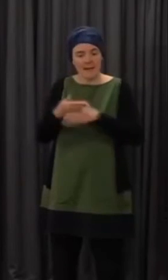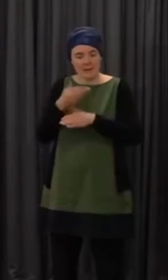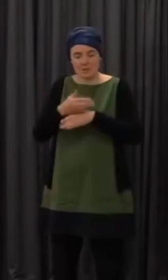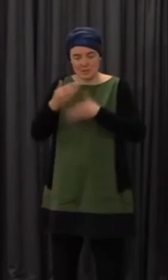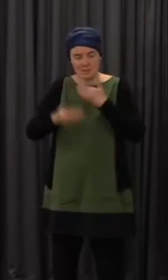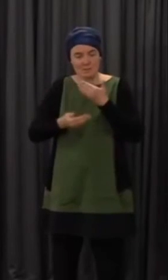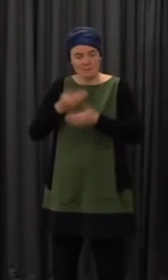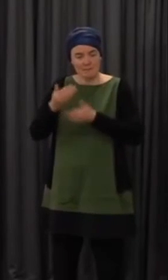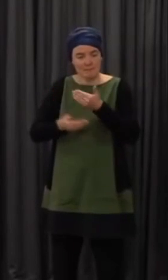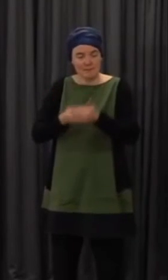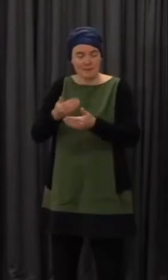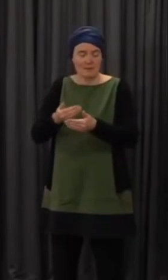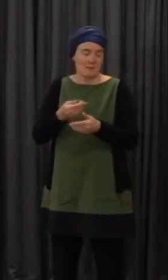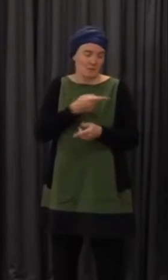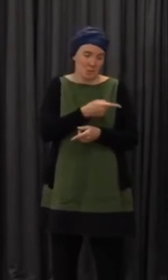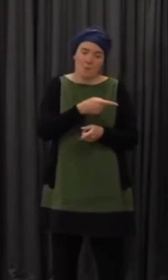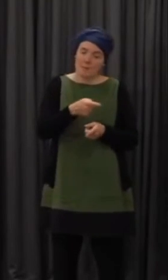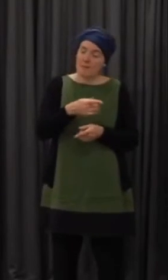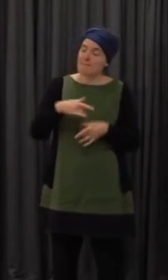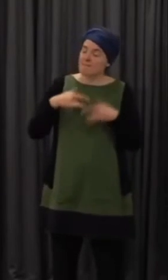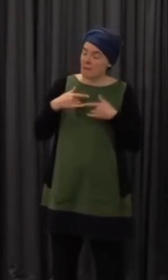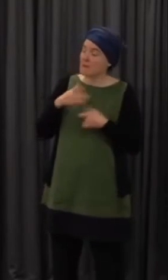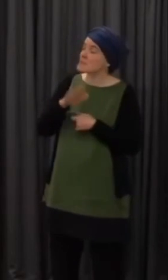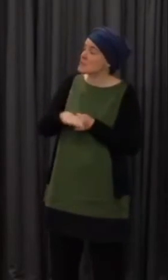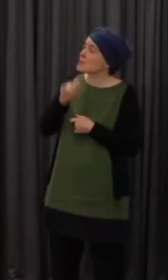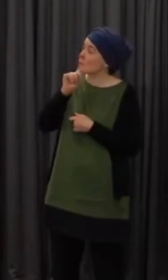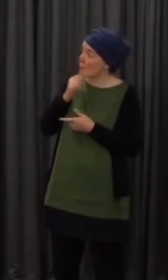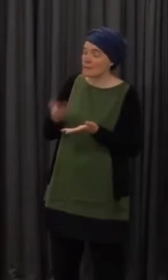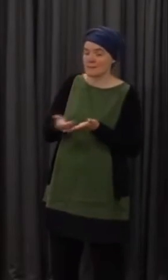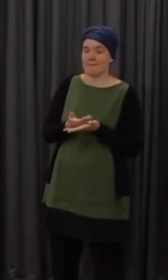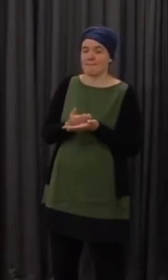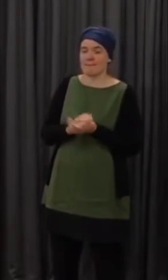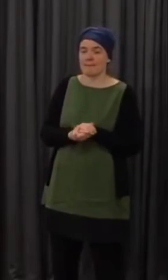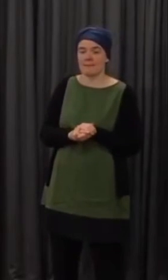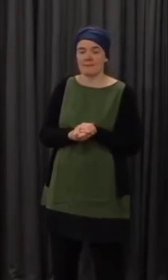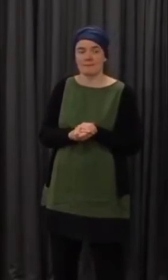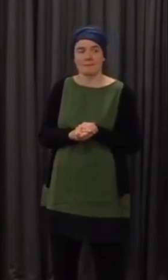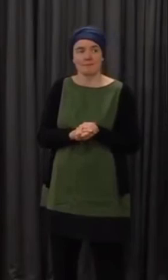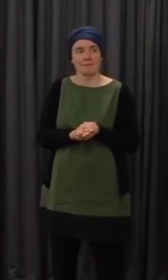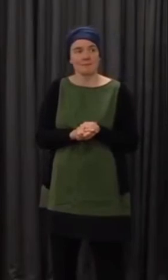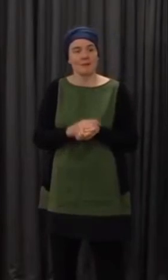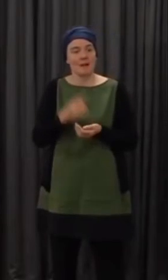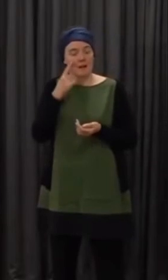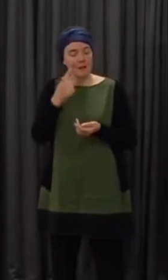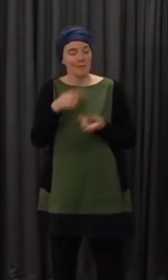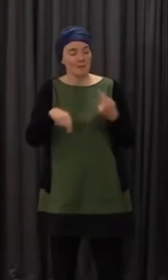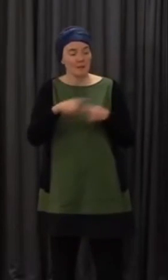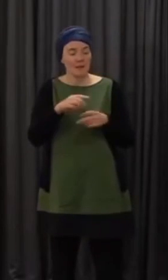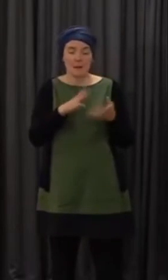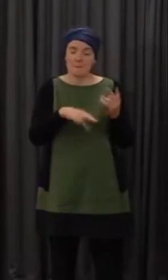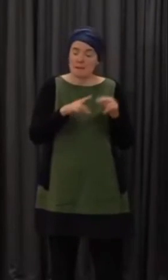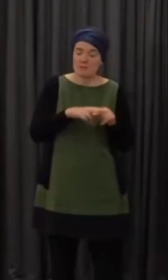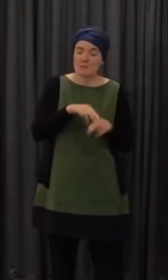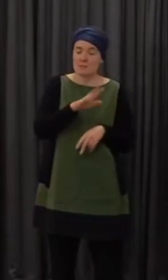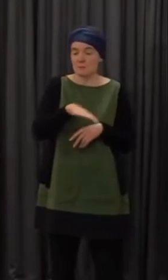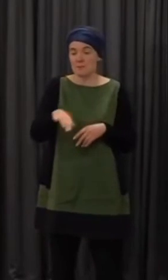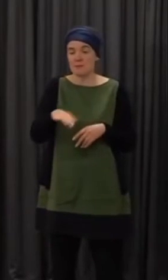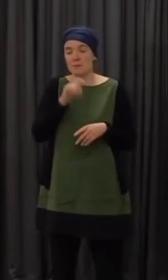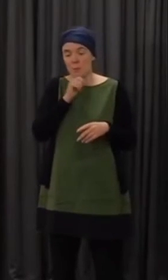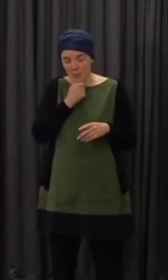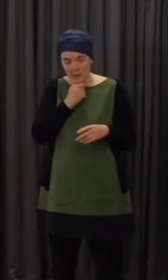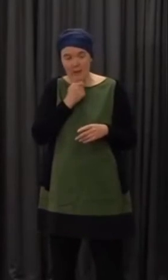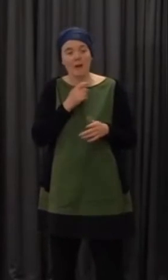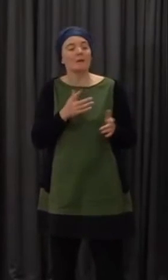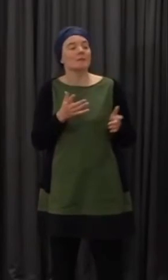safe, to persuade them of that. And then I think we will succeed in bringing parents and pupils along with